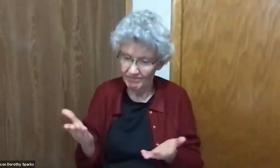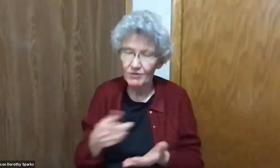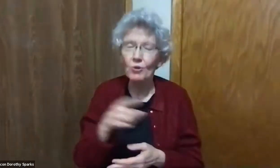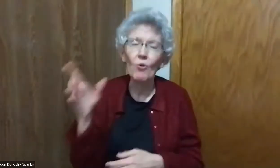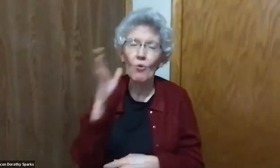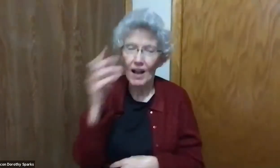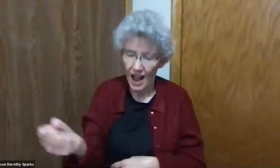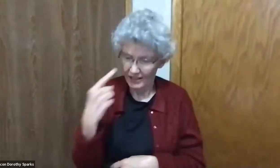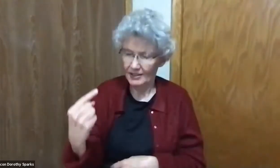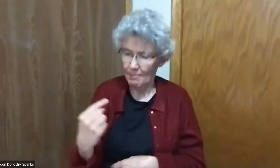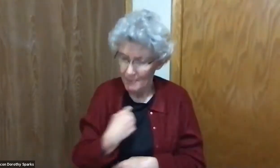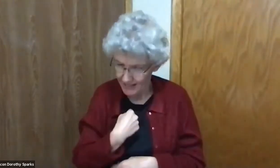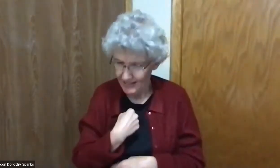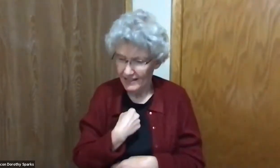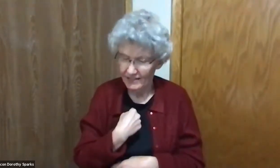But you can be sure